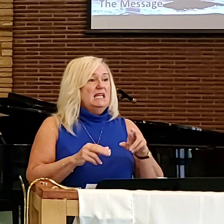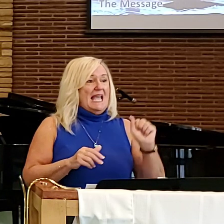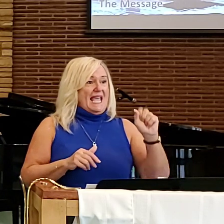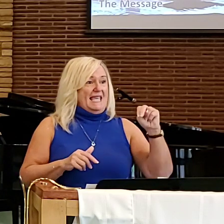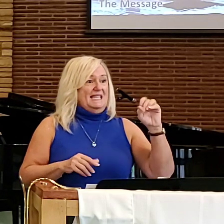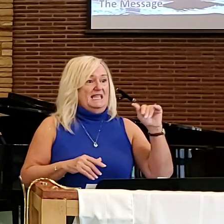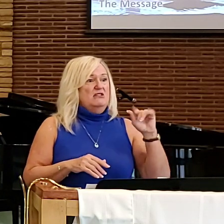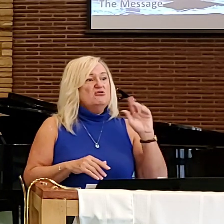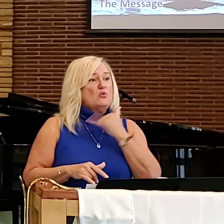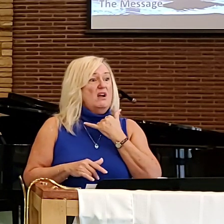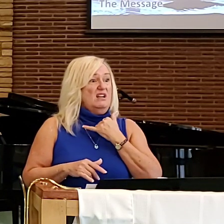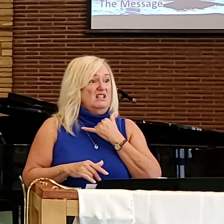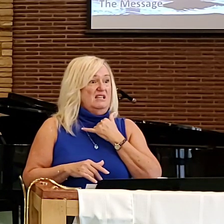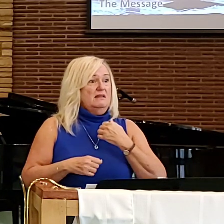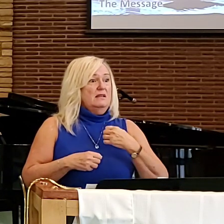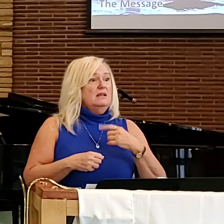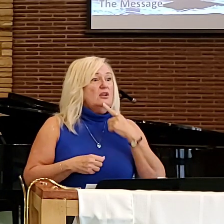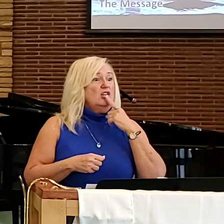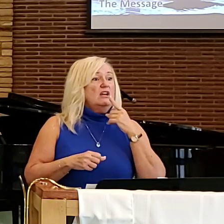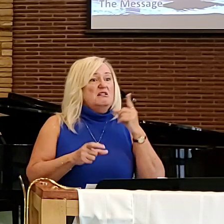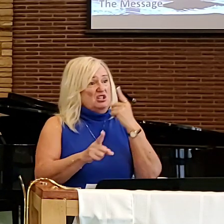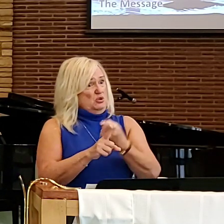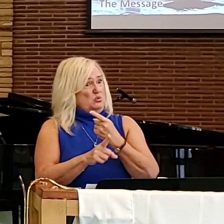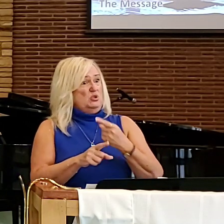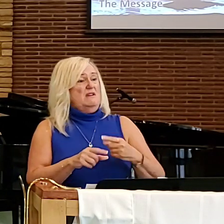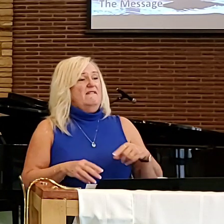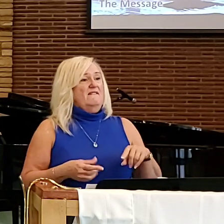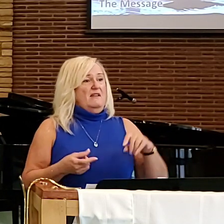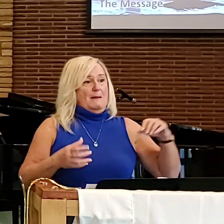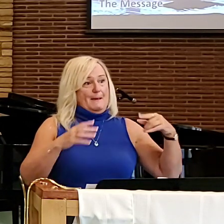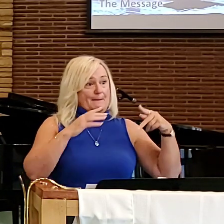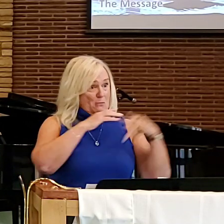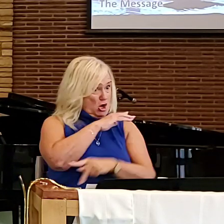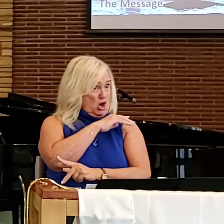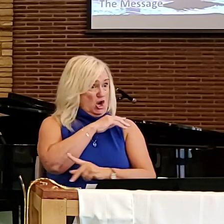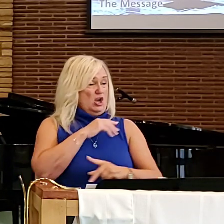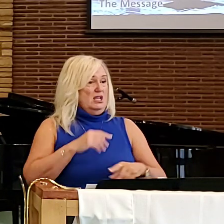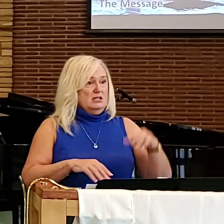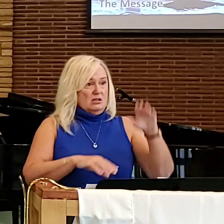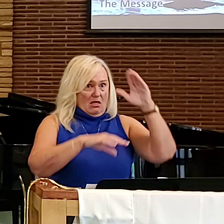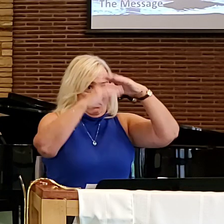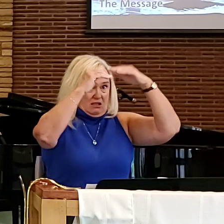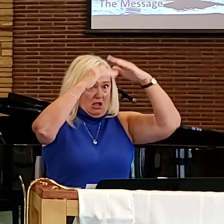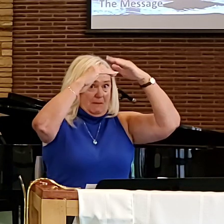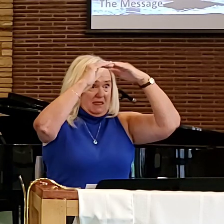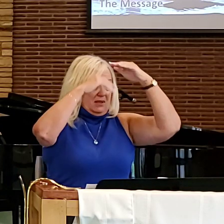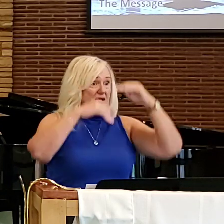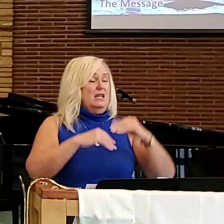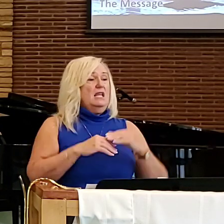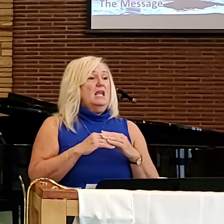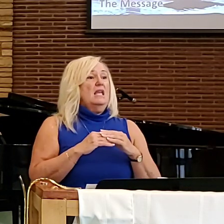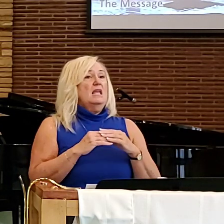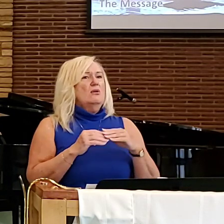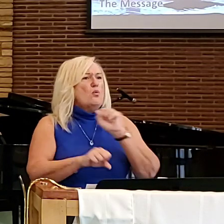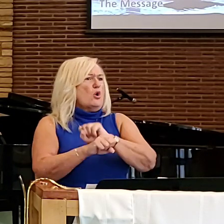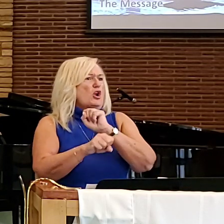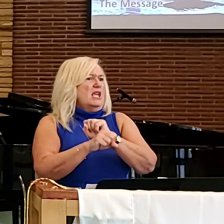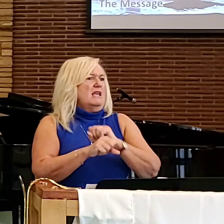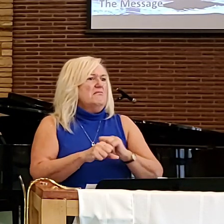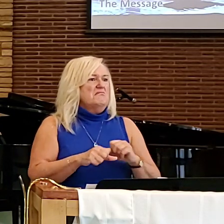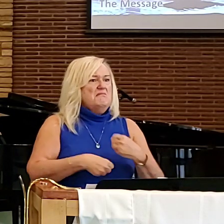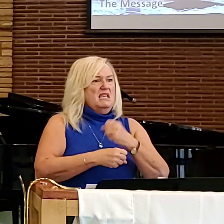wrongly convicted of murder, is on the rooftop with all of the other workers repairing a